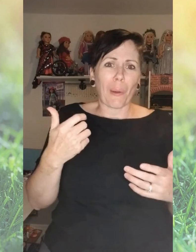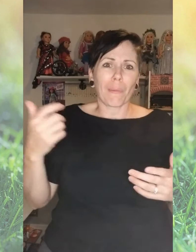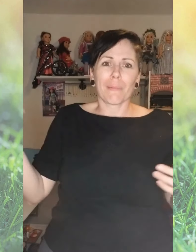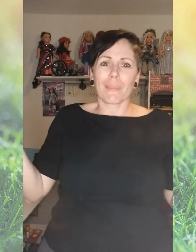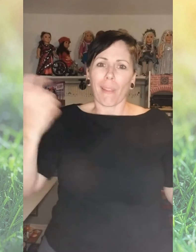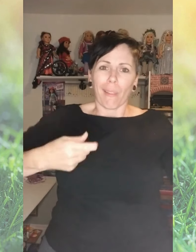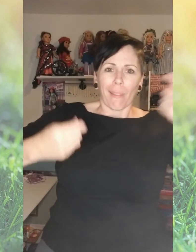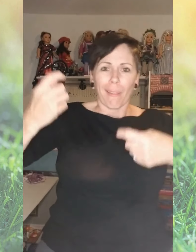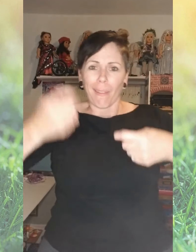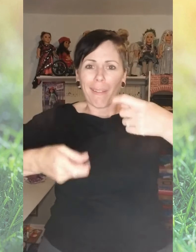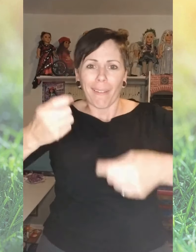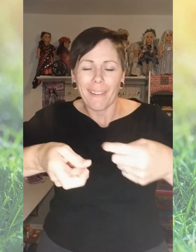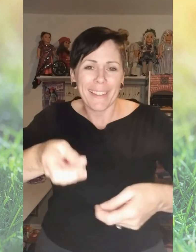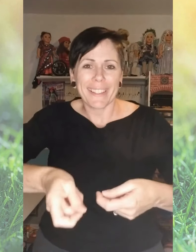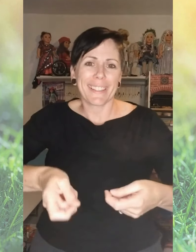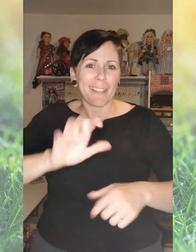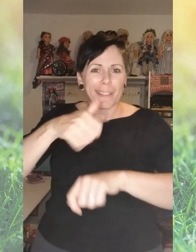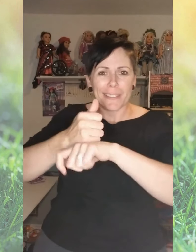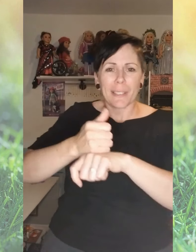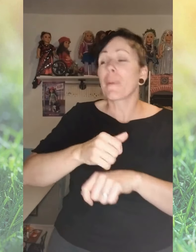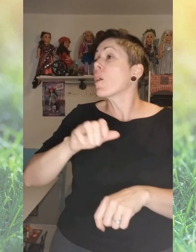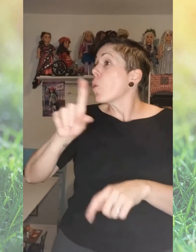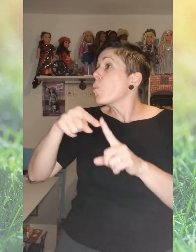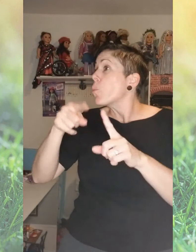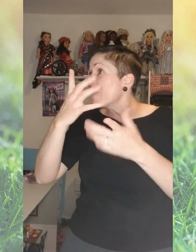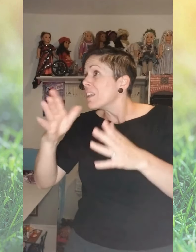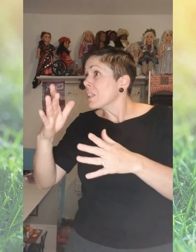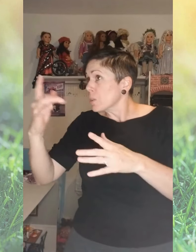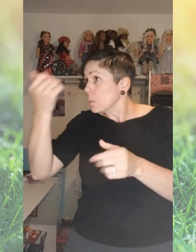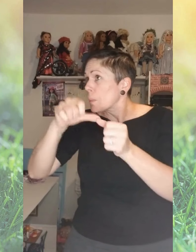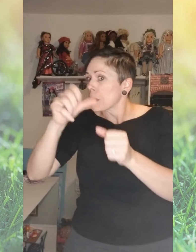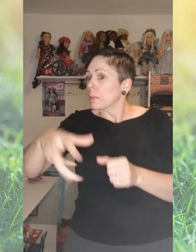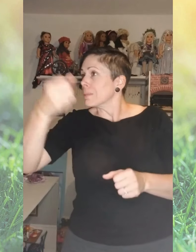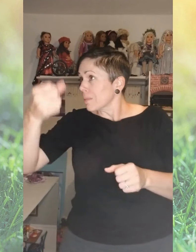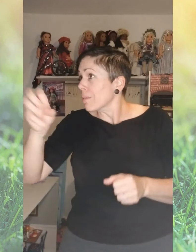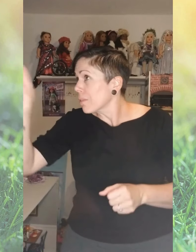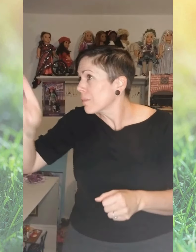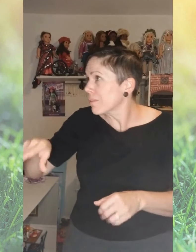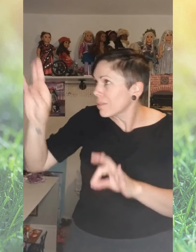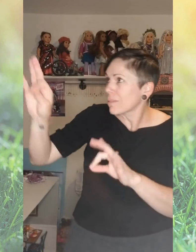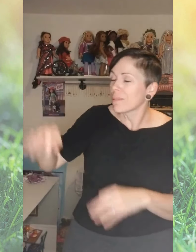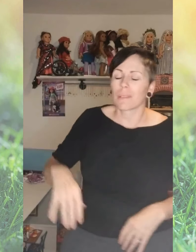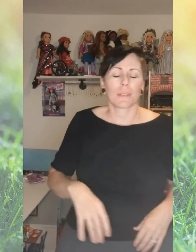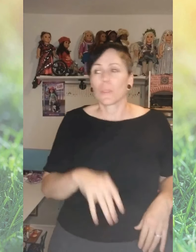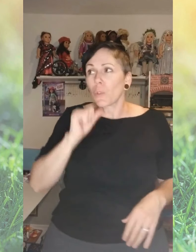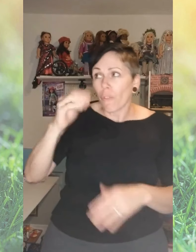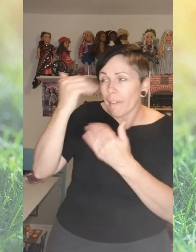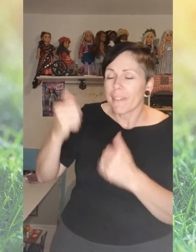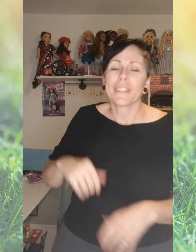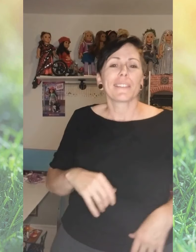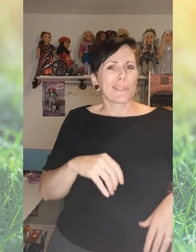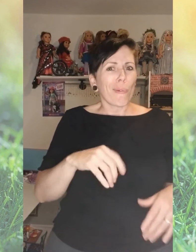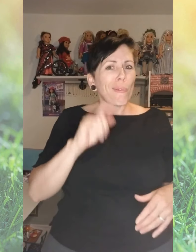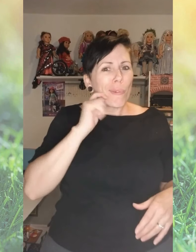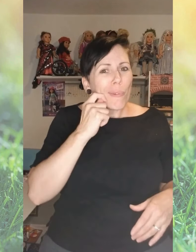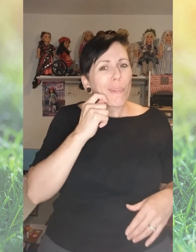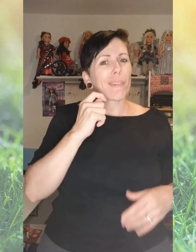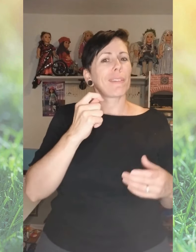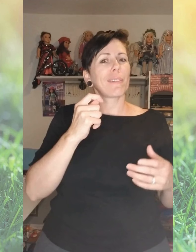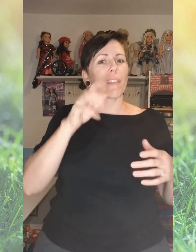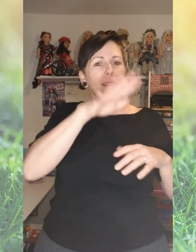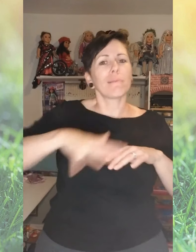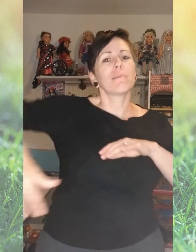well. And it's nice because you end up with like, five or six different scenes kind of all around the area.